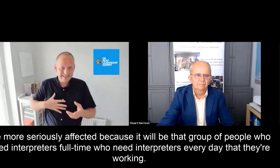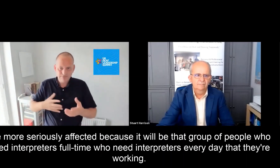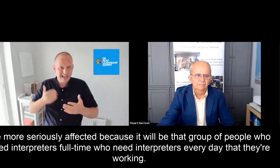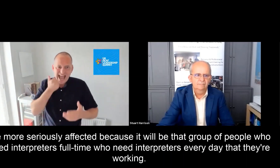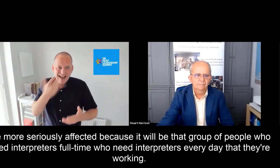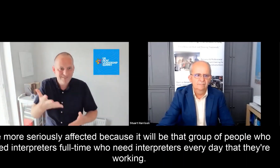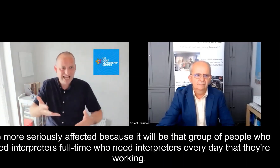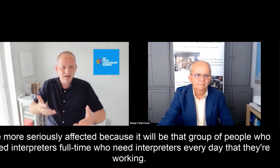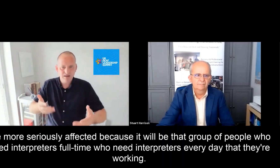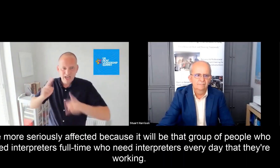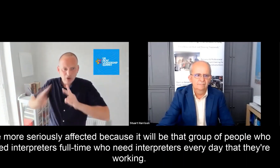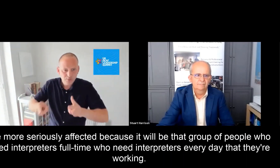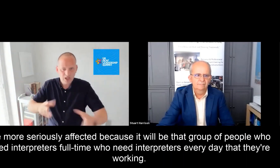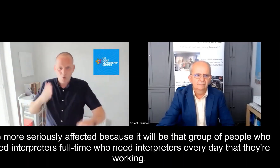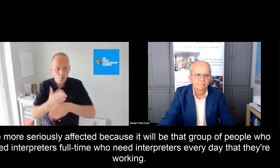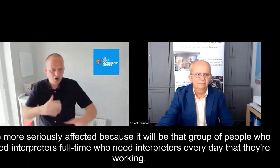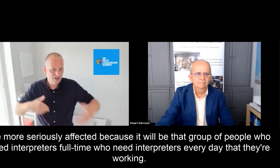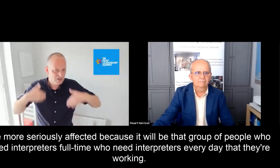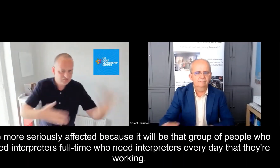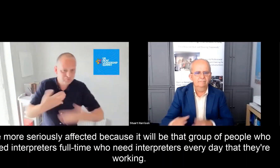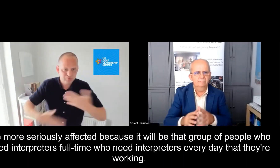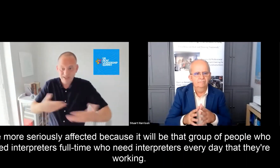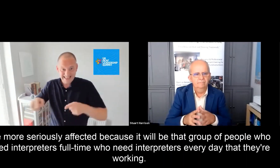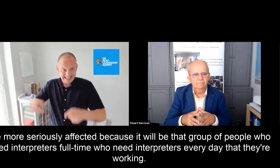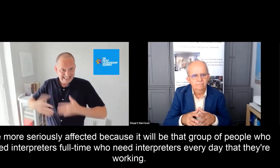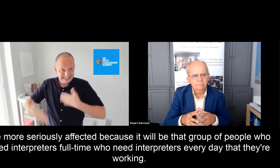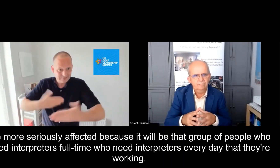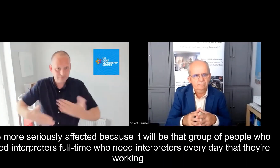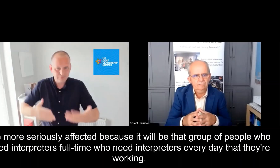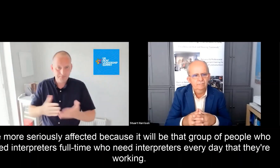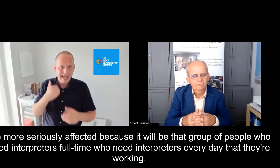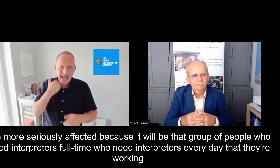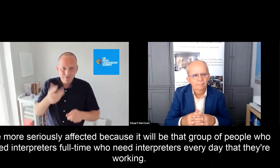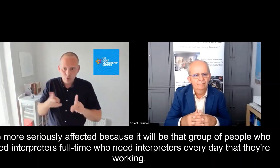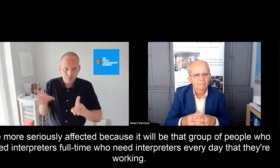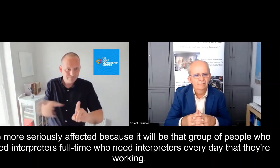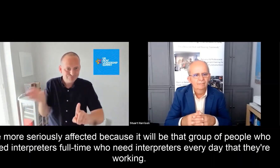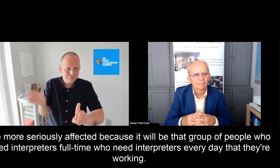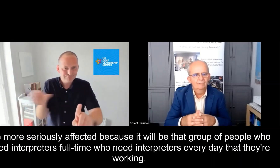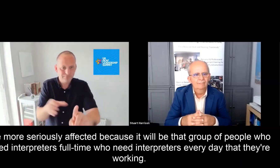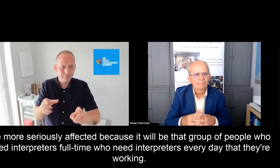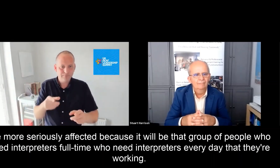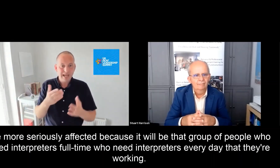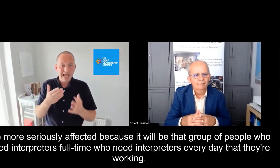of people who need interpreters full time, who need interpreters every day that they're working.